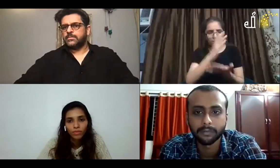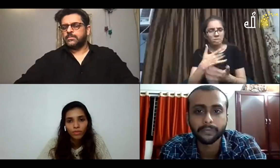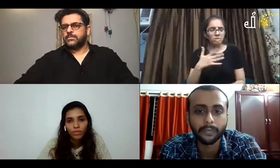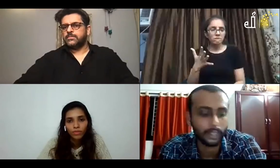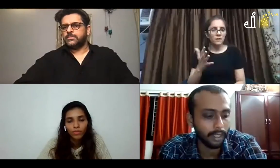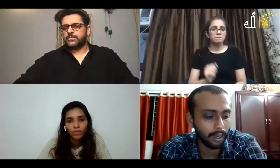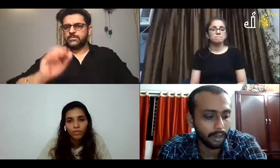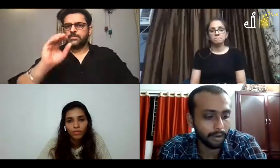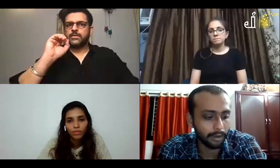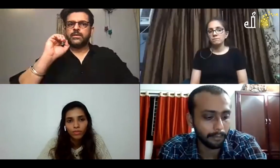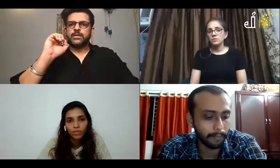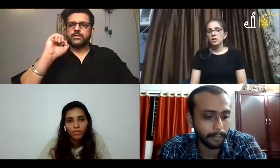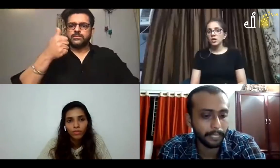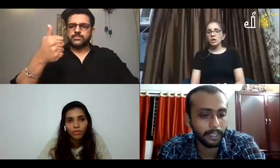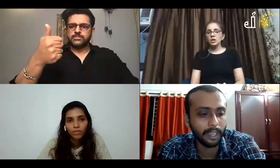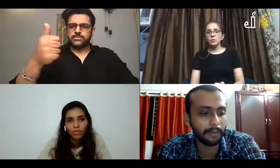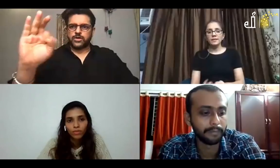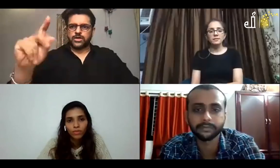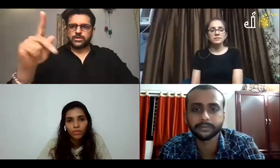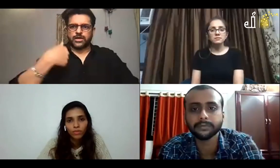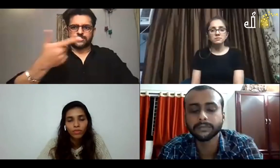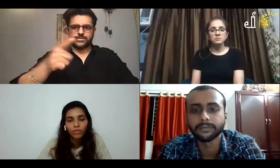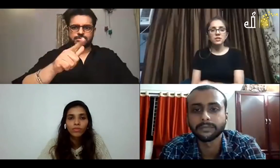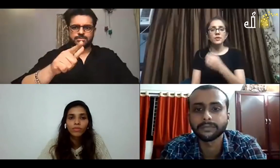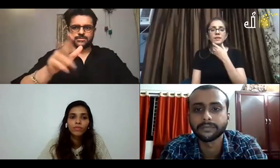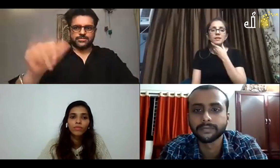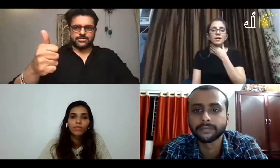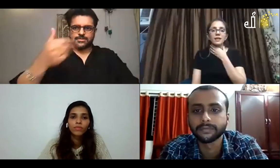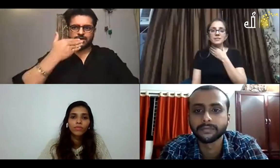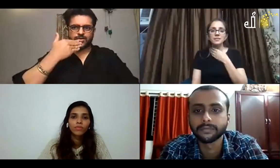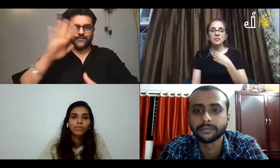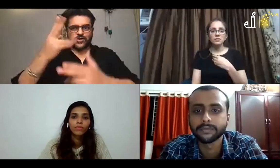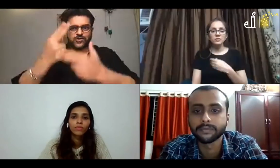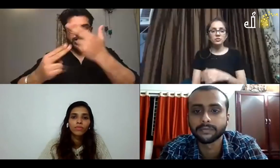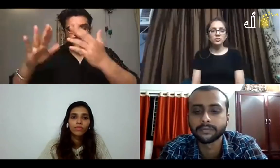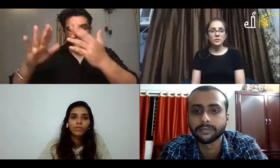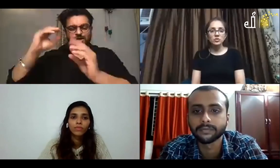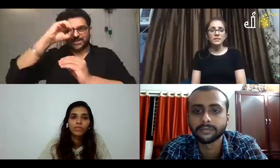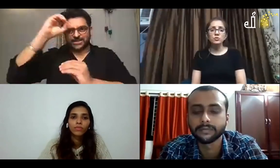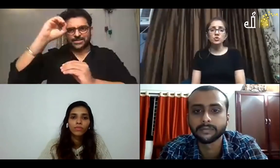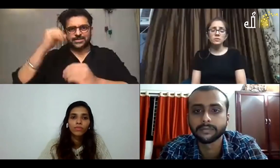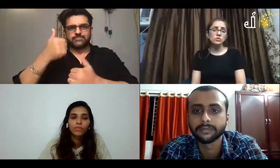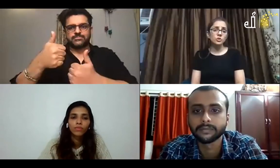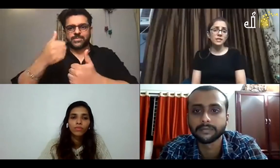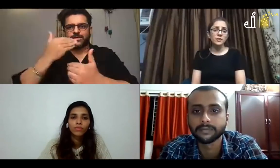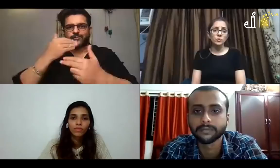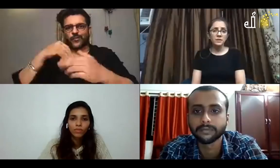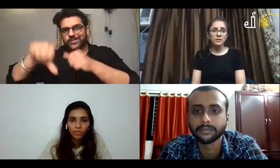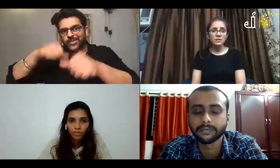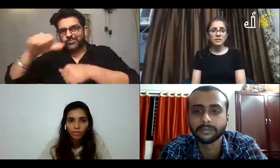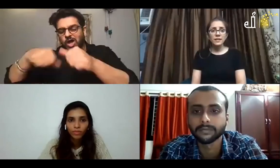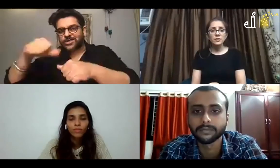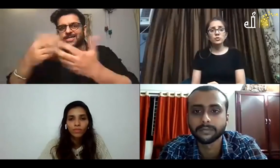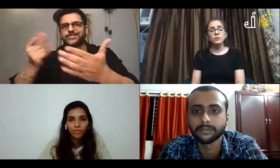Yeah. Okay. Okay. I think We'll just switch. Thank you so much for sharing your